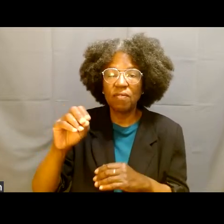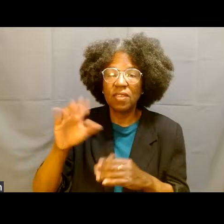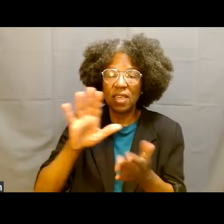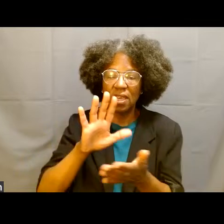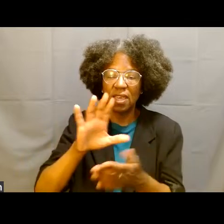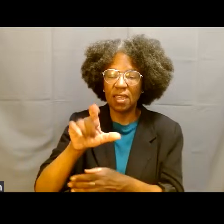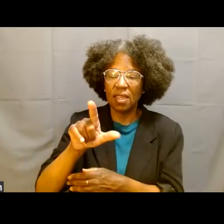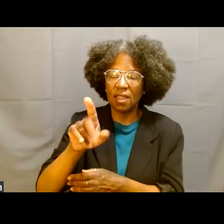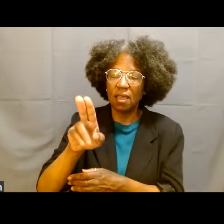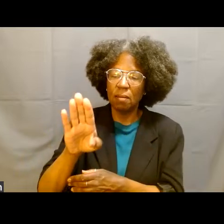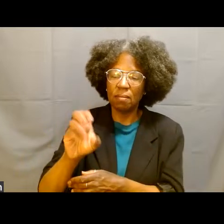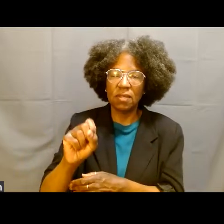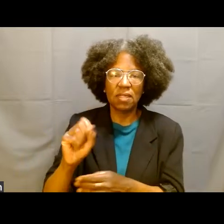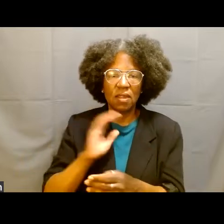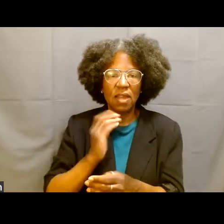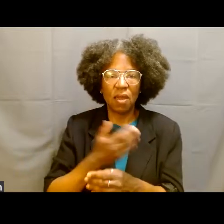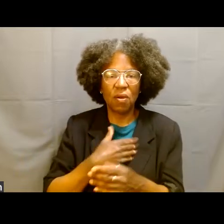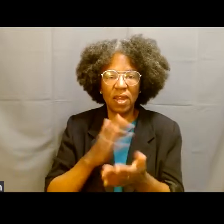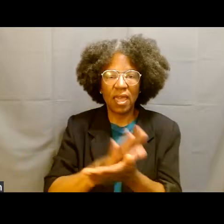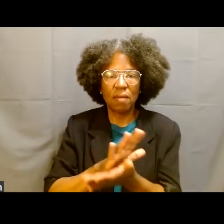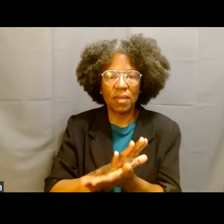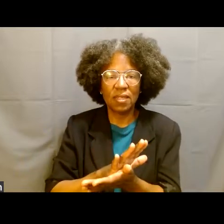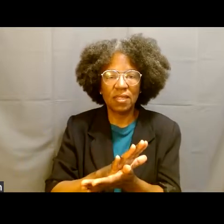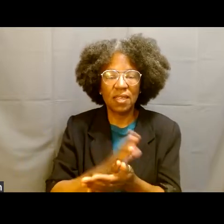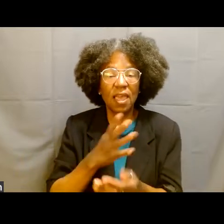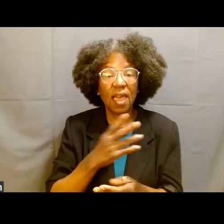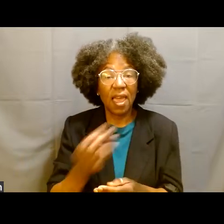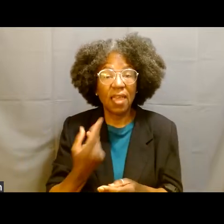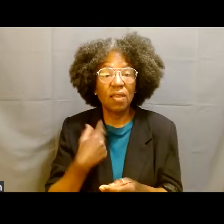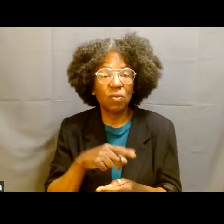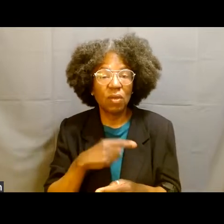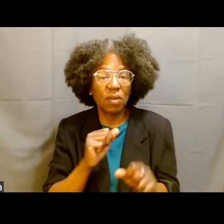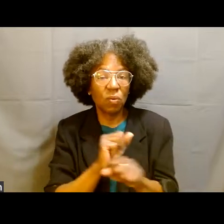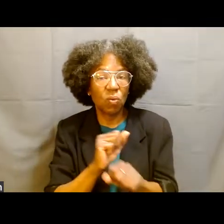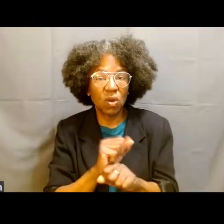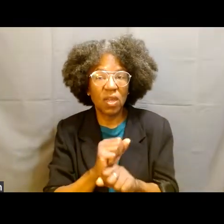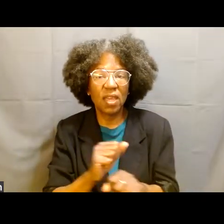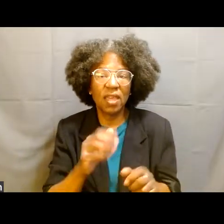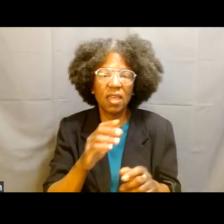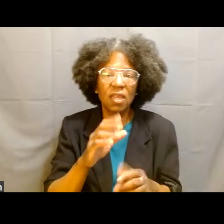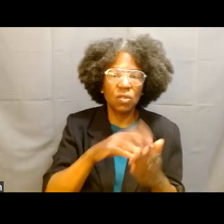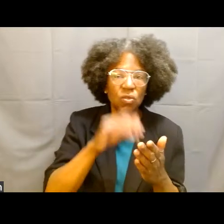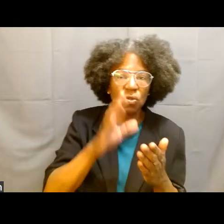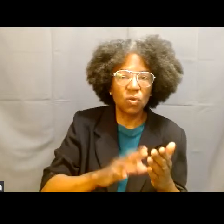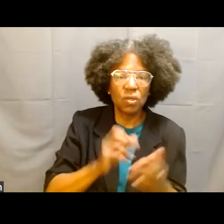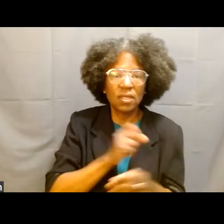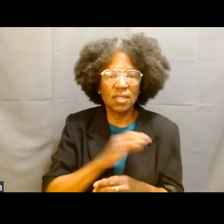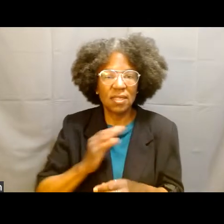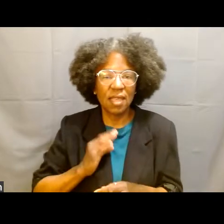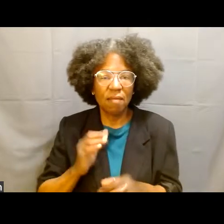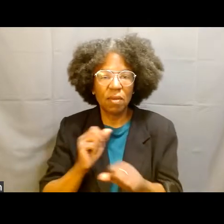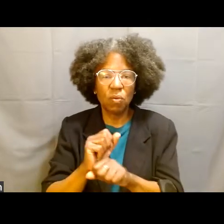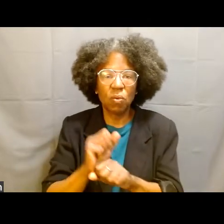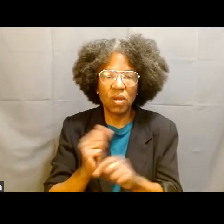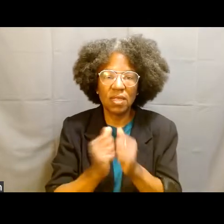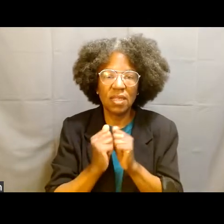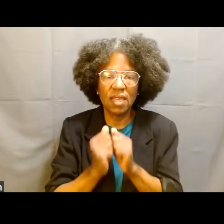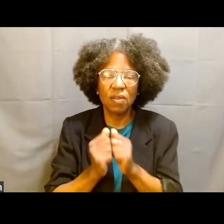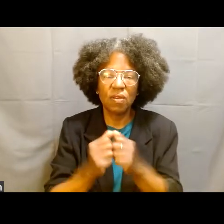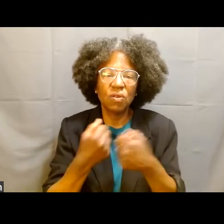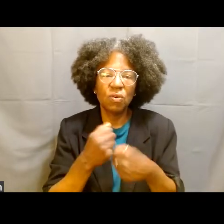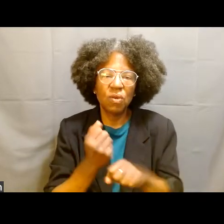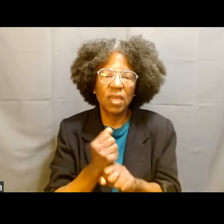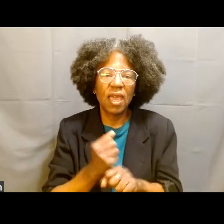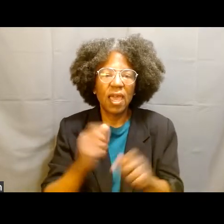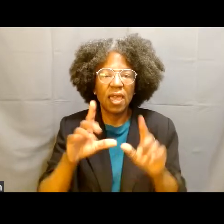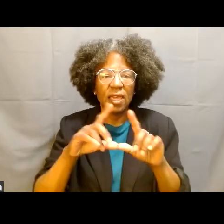also been working, we as in students and also staff faculty, have been working together to create cards that we're sending to victims of the